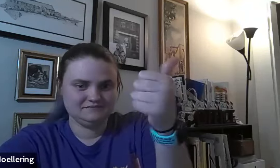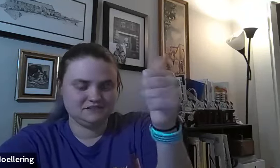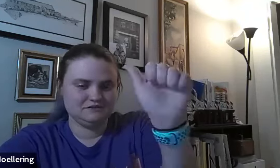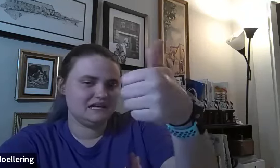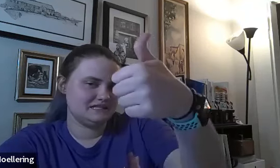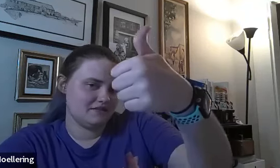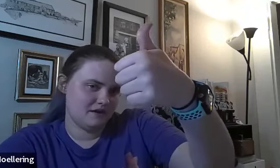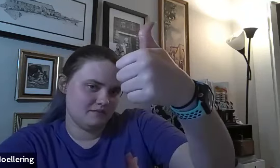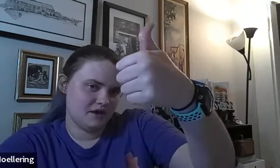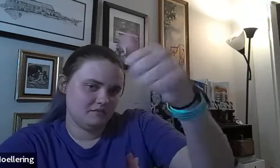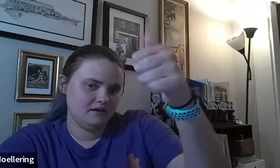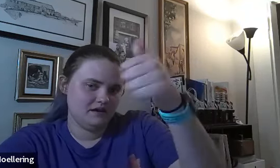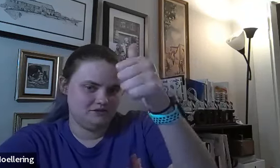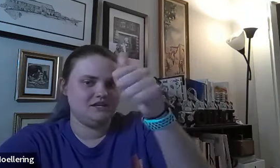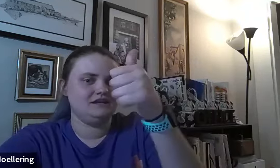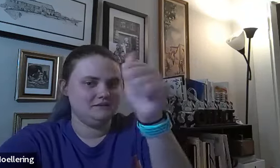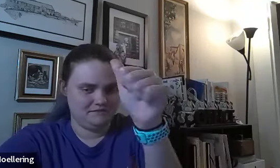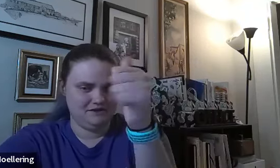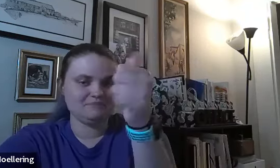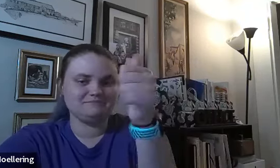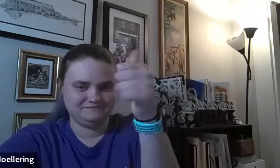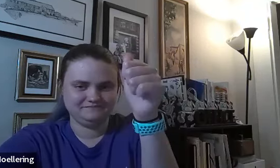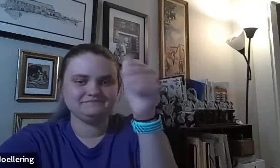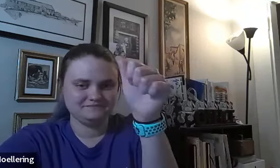So 10 is a thumb up and you shake it. Yep, there you go.